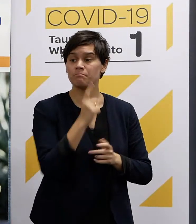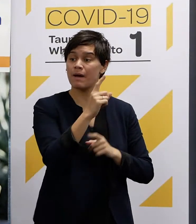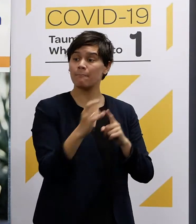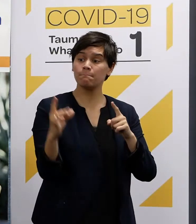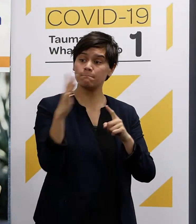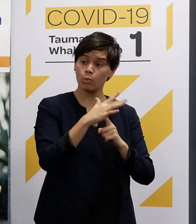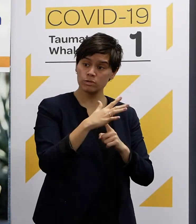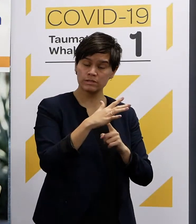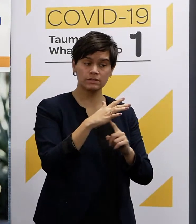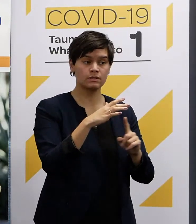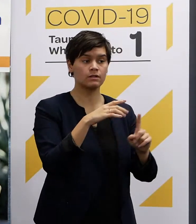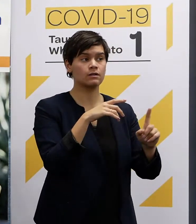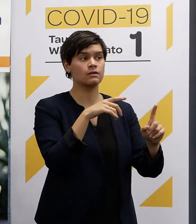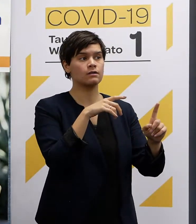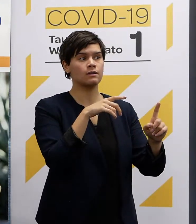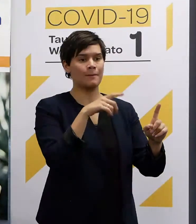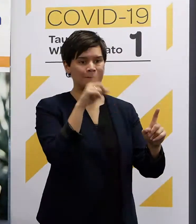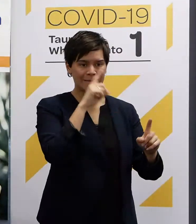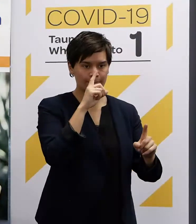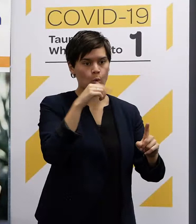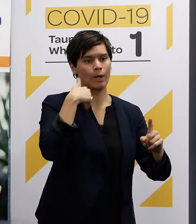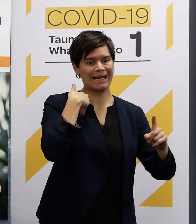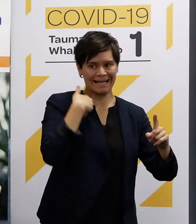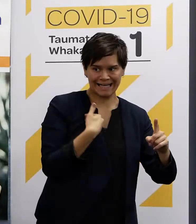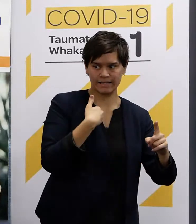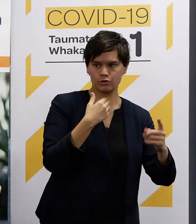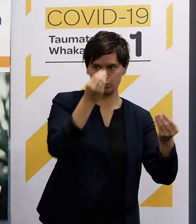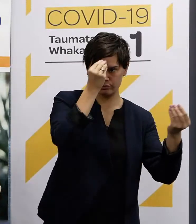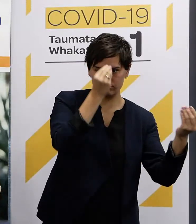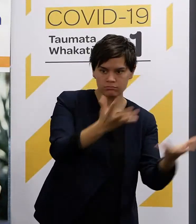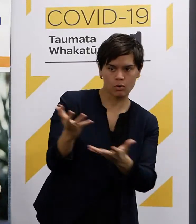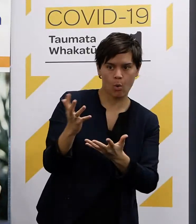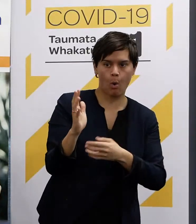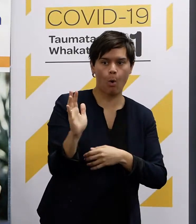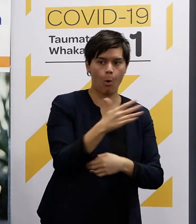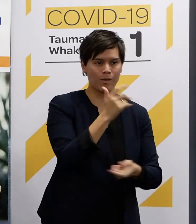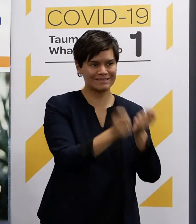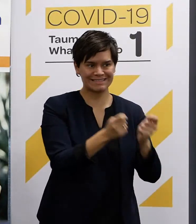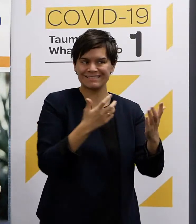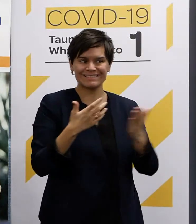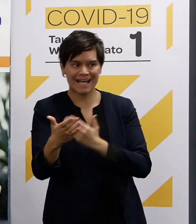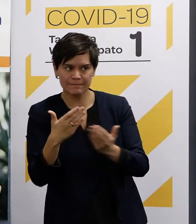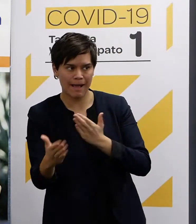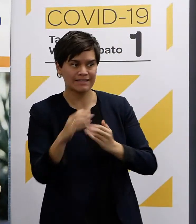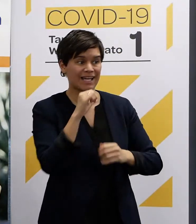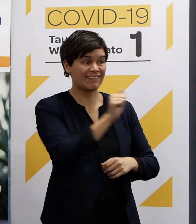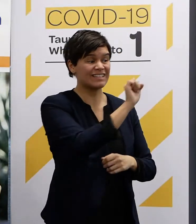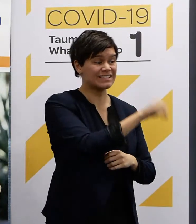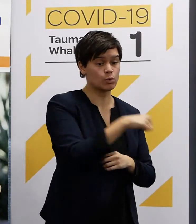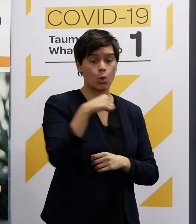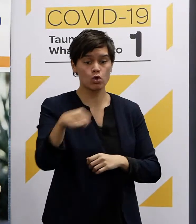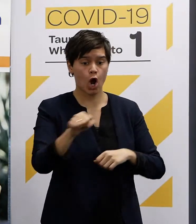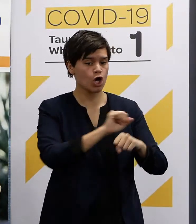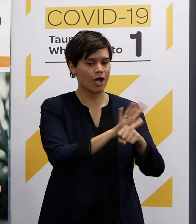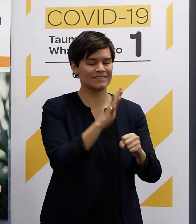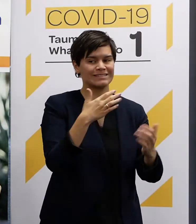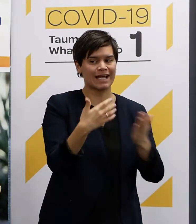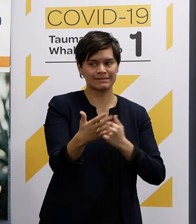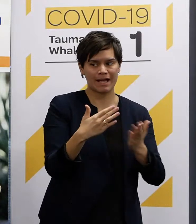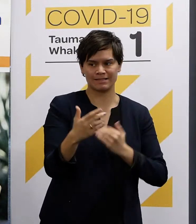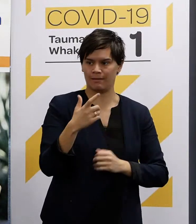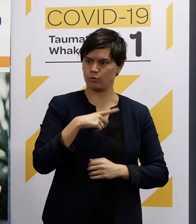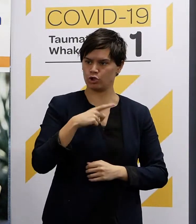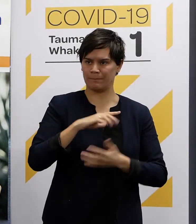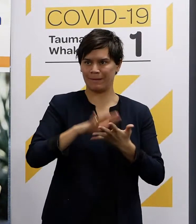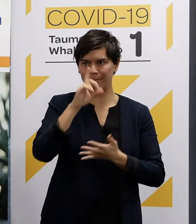knowledge of a negative result too, to provide them with assurance. I know we Final have question. areas of Australia which are having the same issues with delays. I don't, but it's